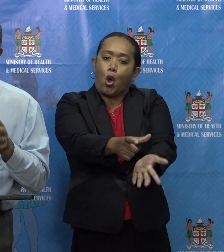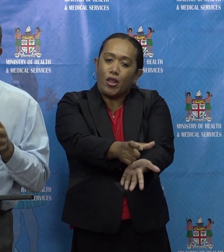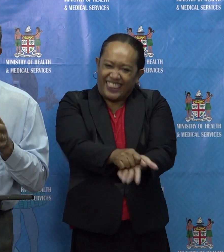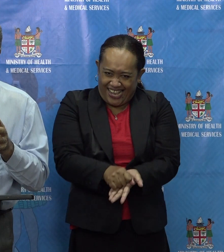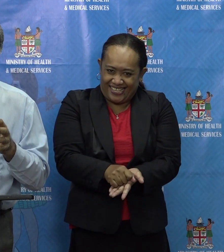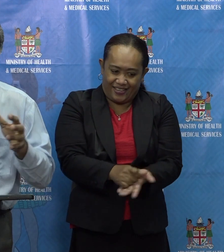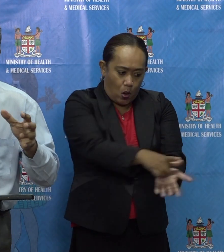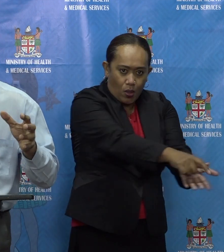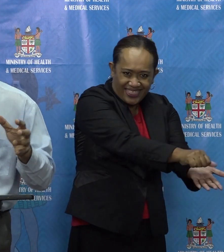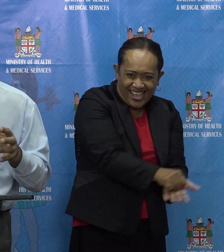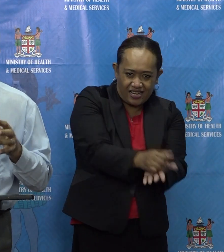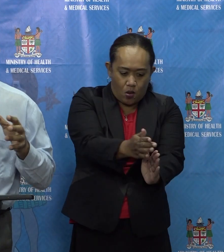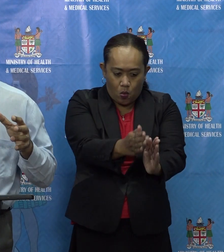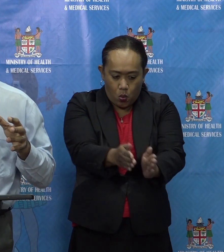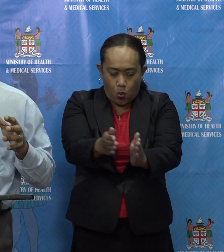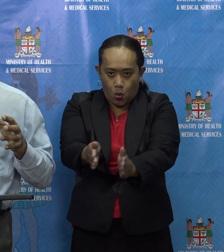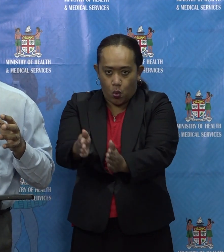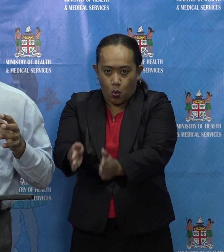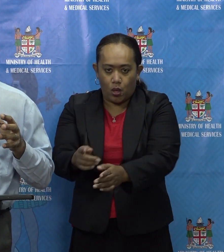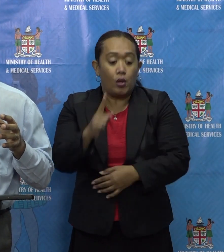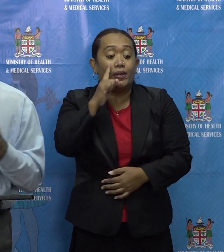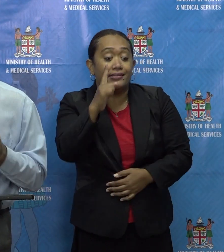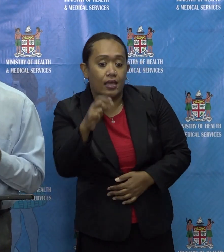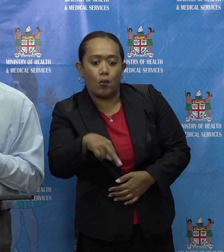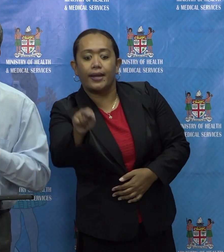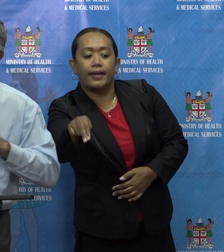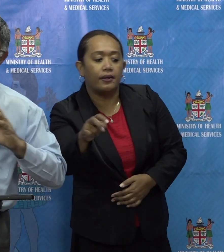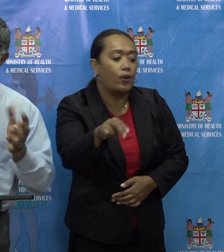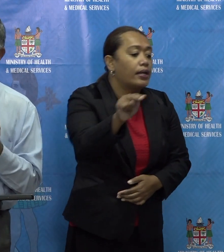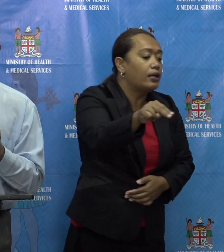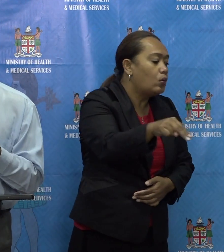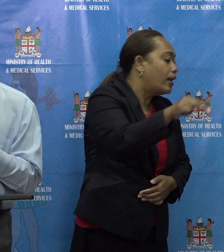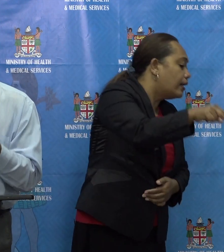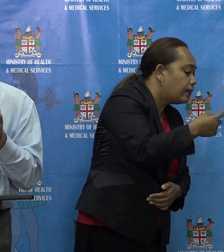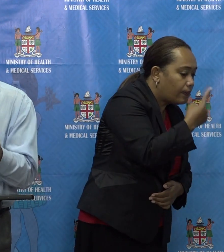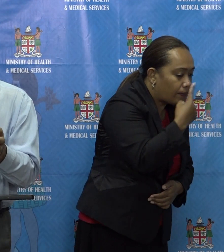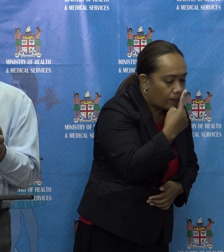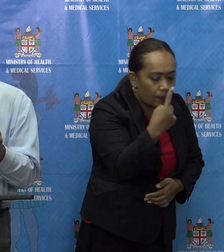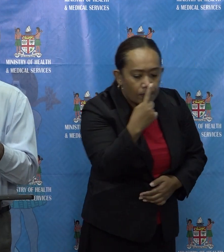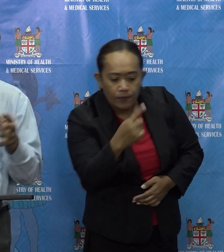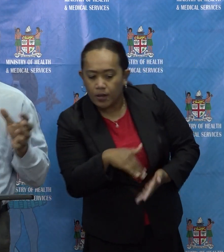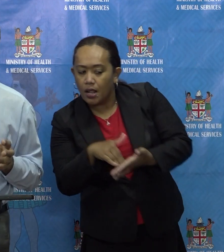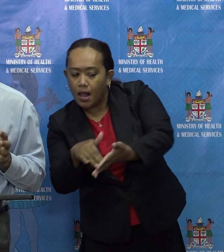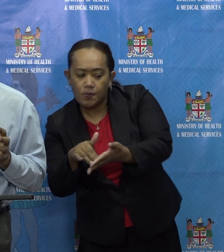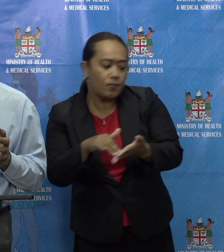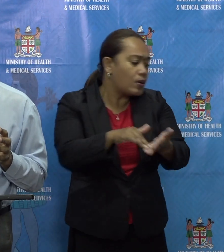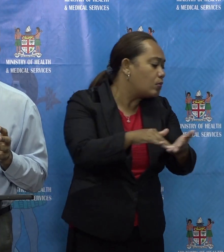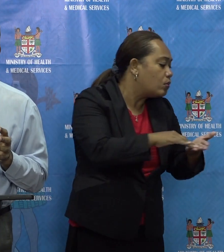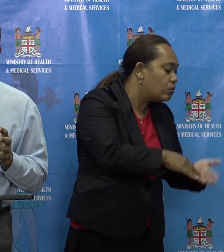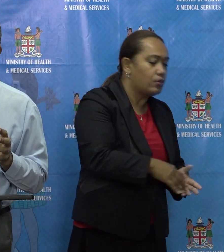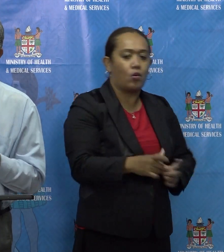it allows us to get things moving. It allows people to patrol those that require more containment compared to